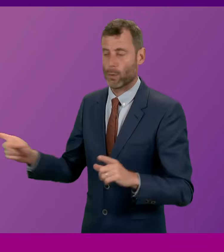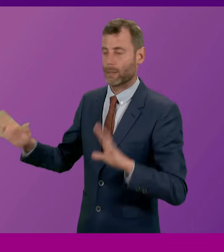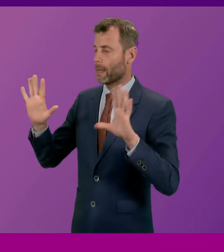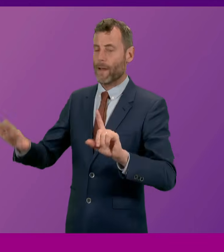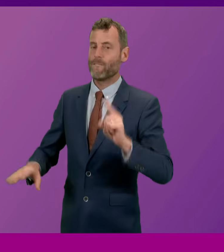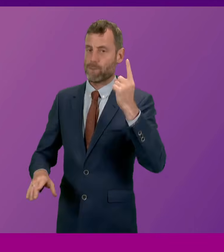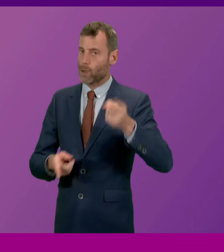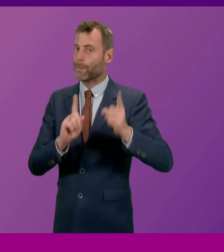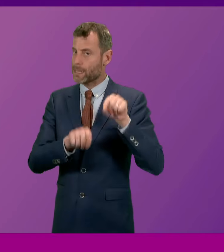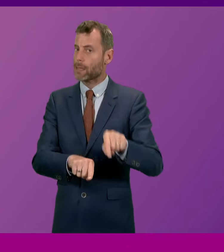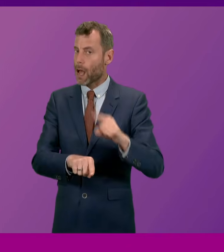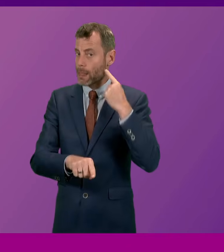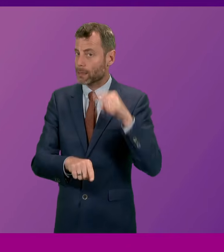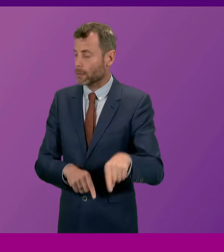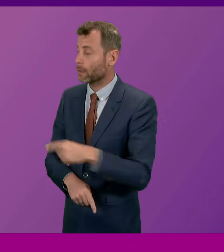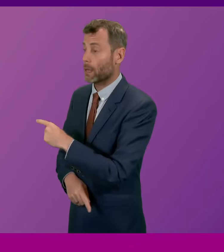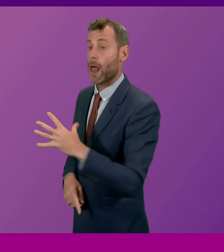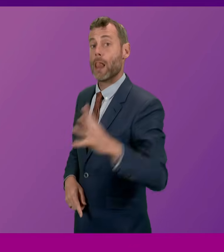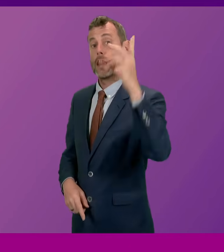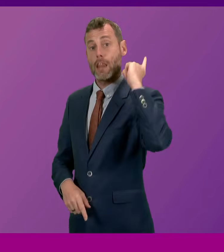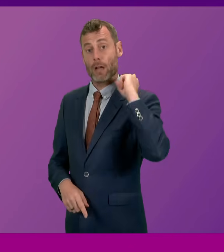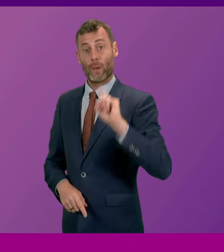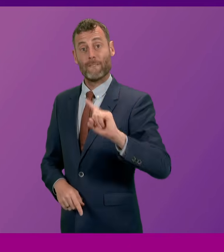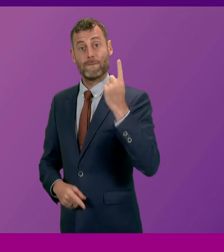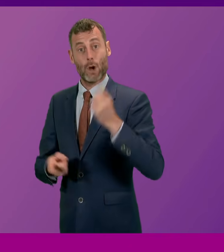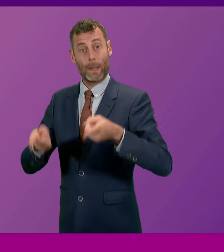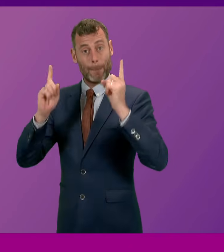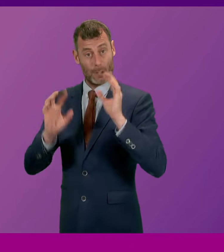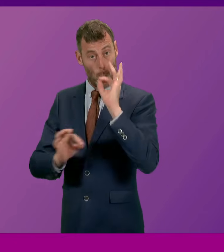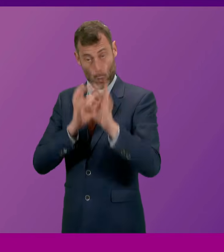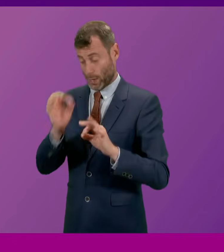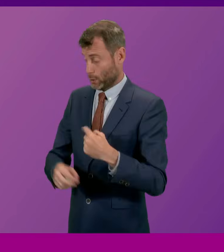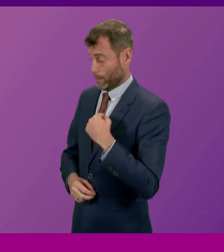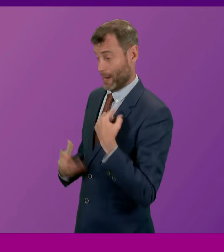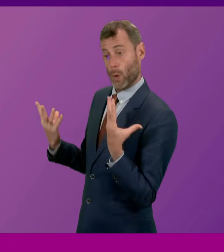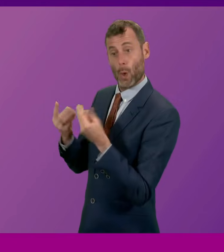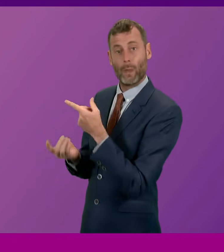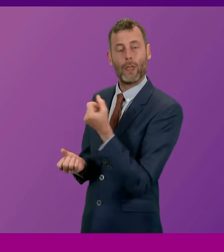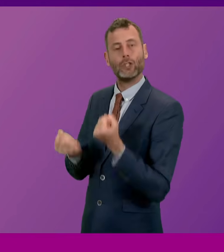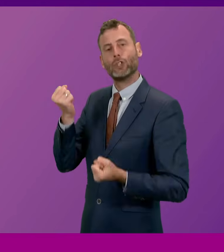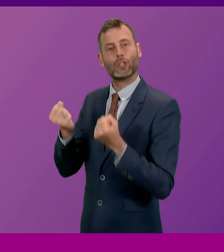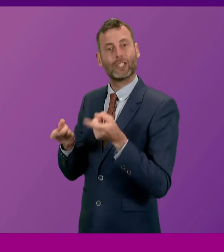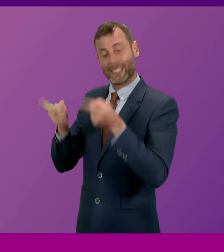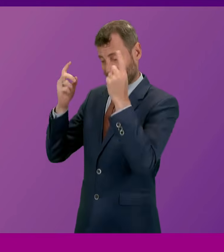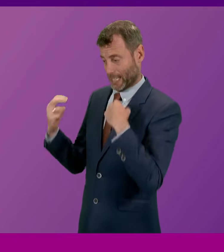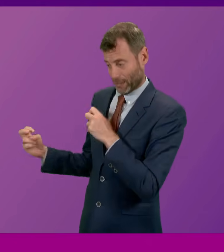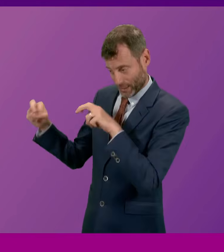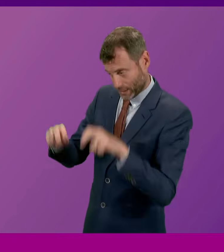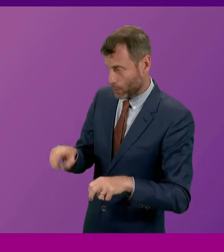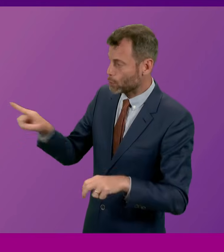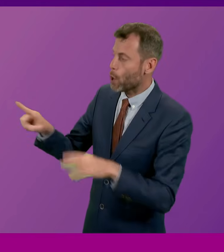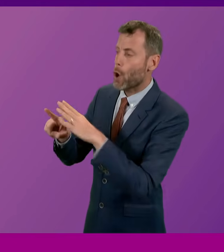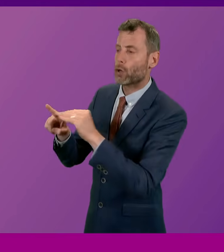the First Minister. ...is that last week after First Minister's questions, the Justice Secretary and I convened a discussion at which Sharon Dowie, the